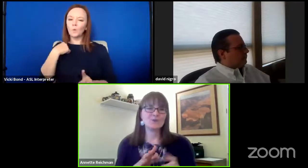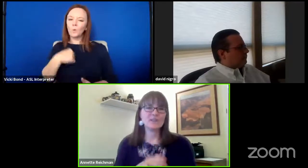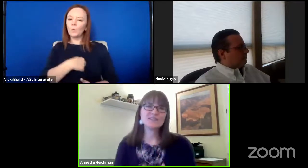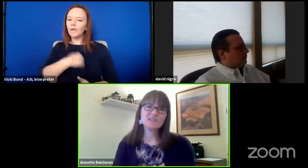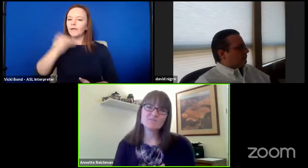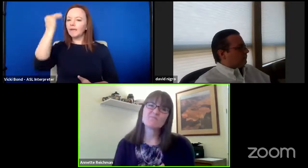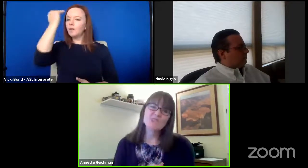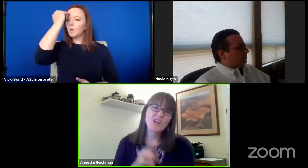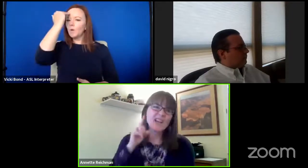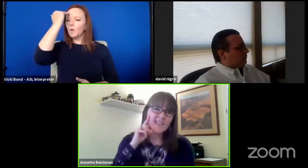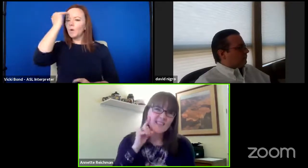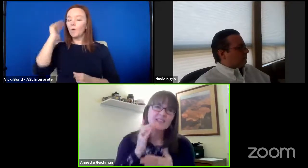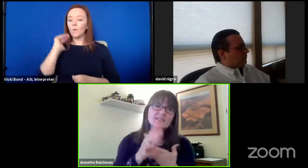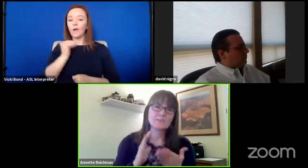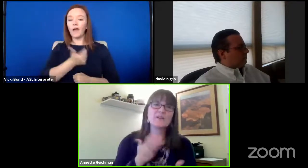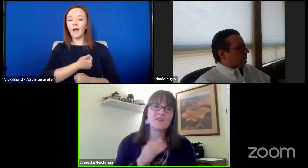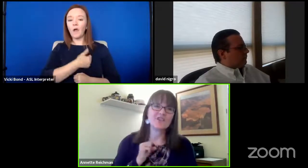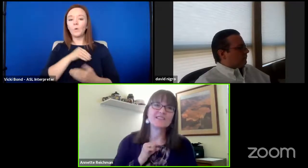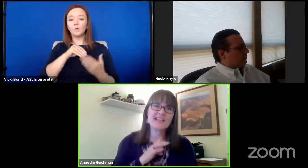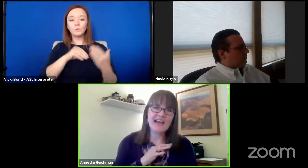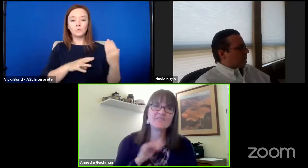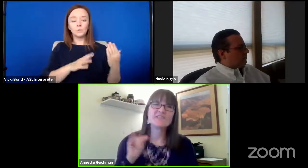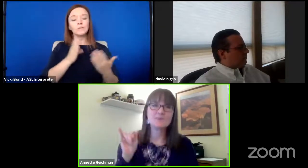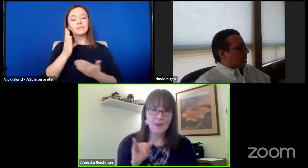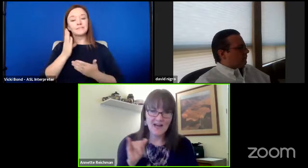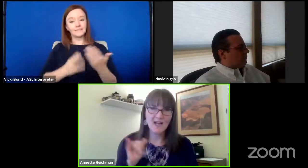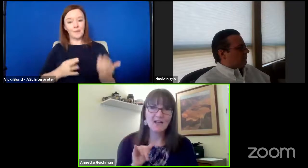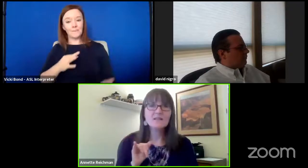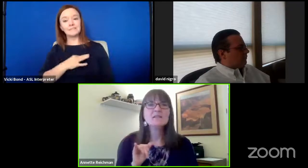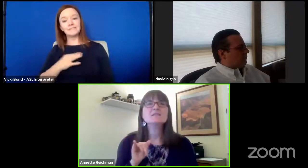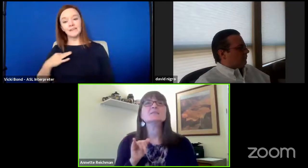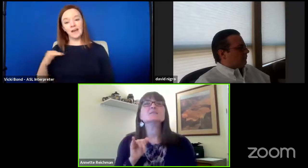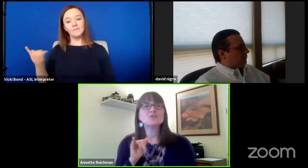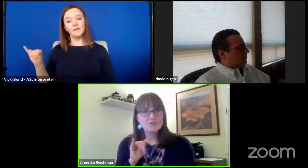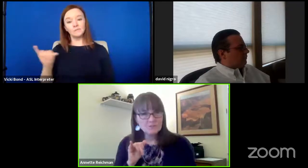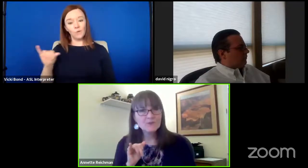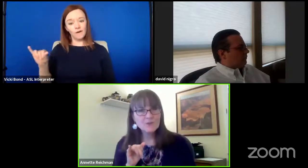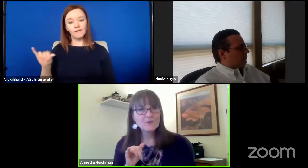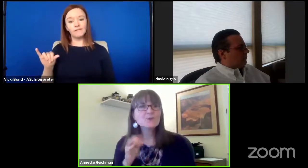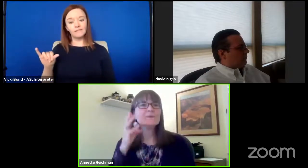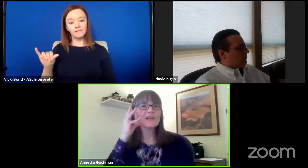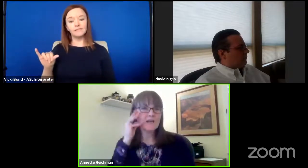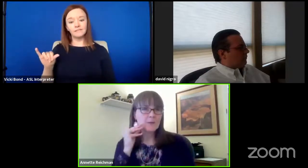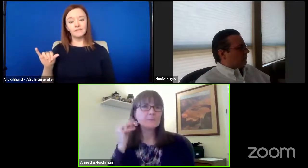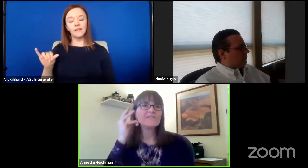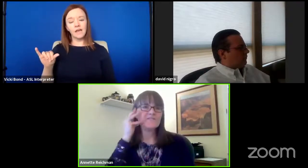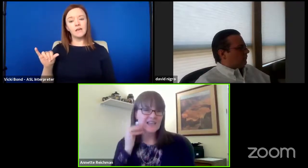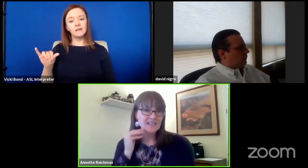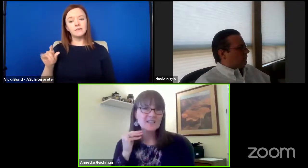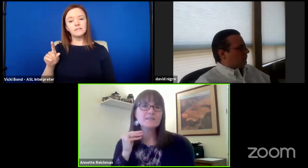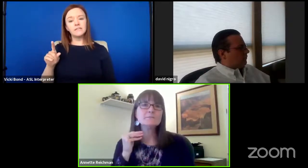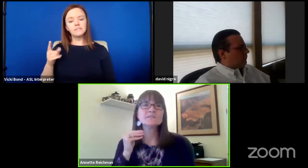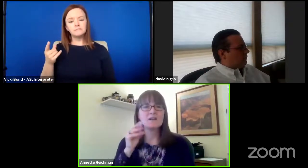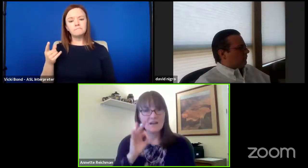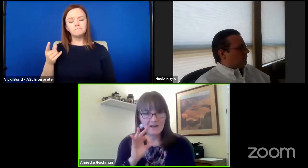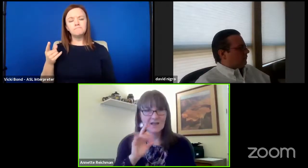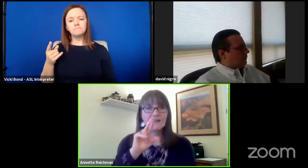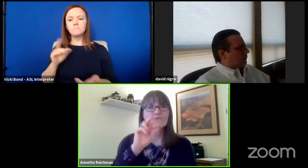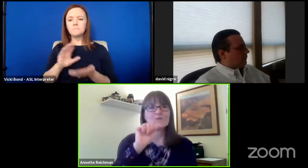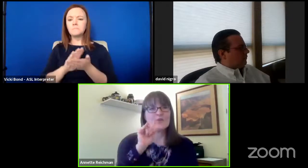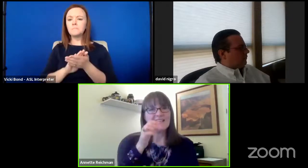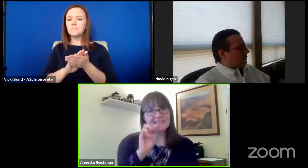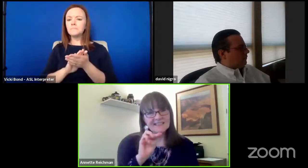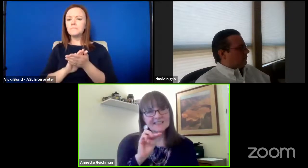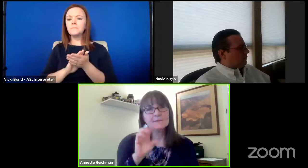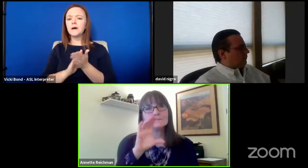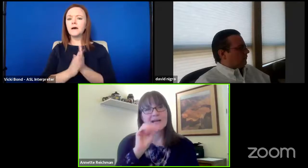our students, and I think some of our staff as well, do become victims